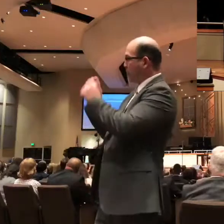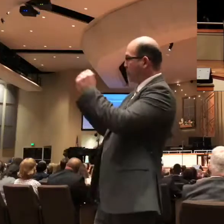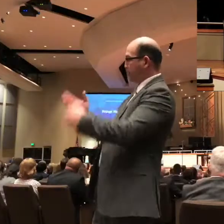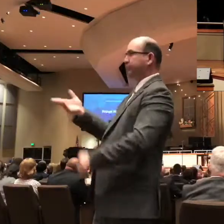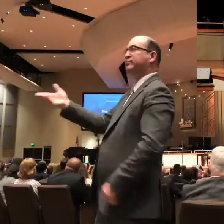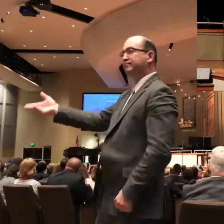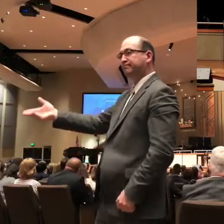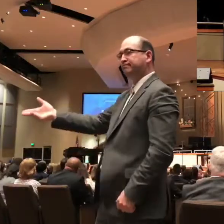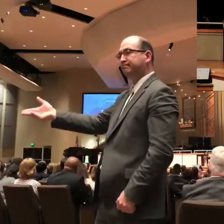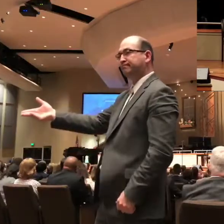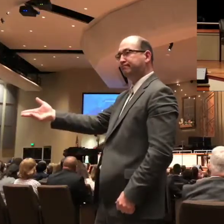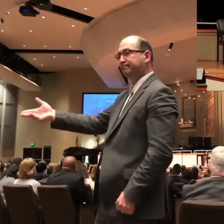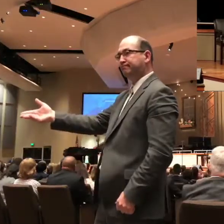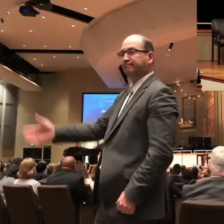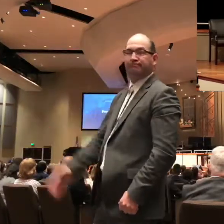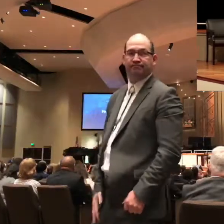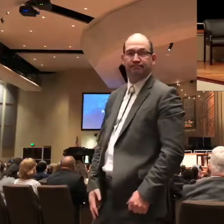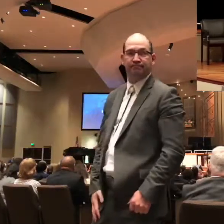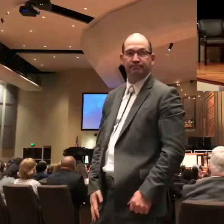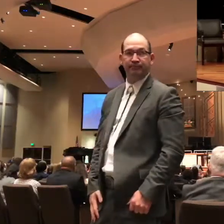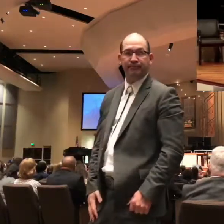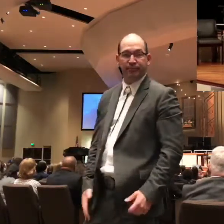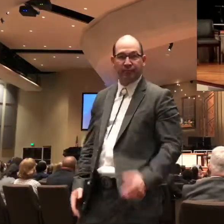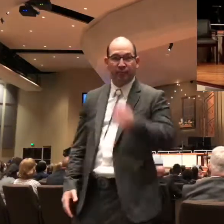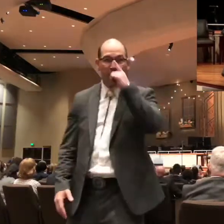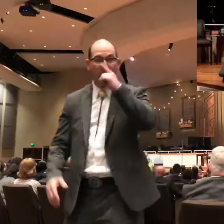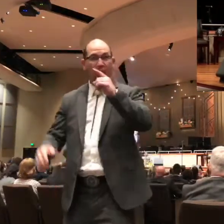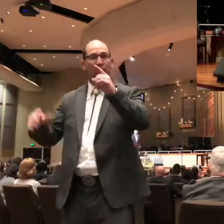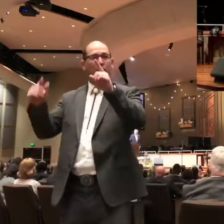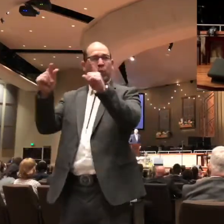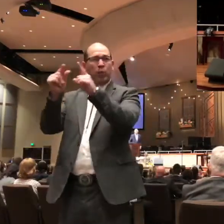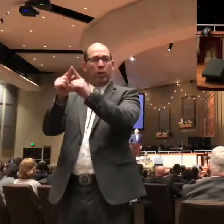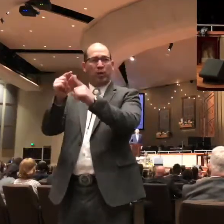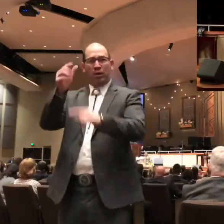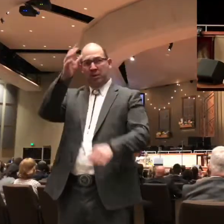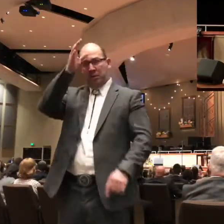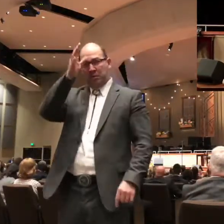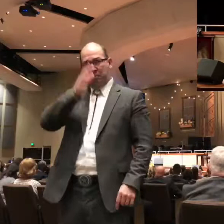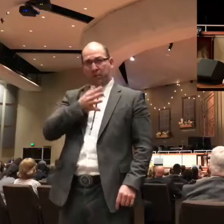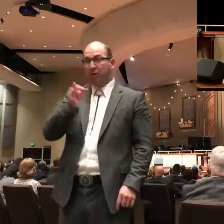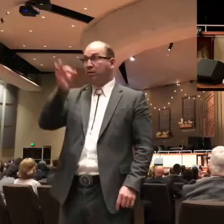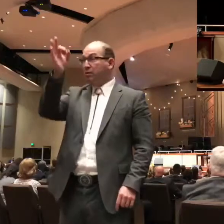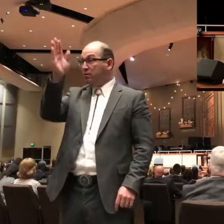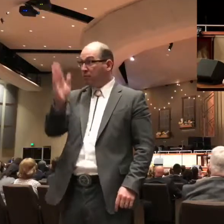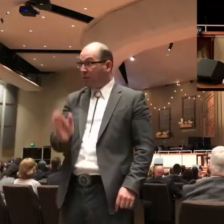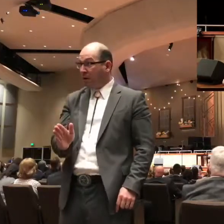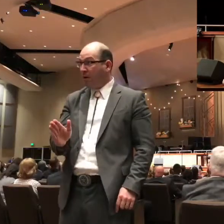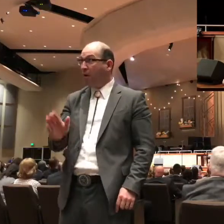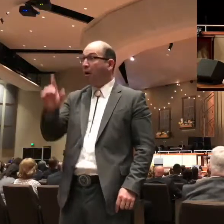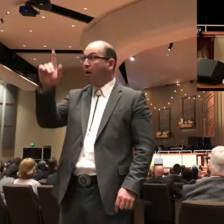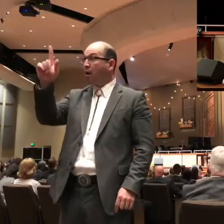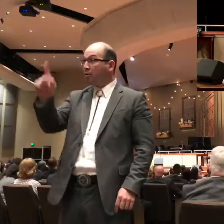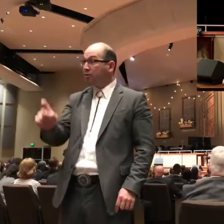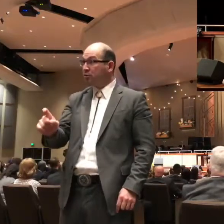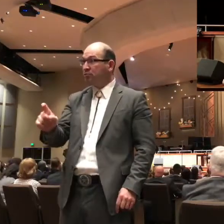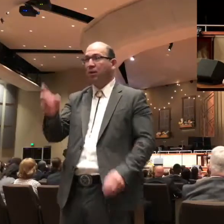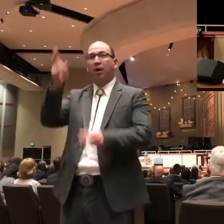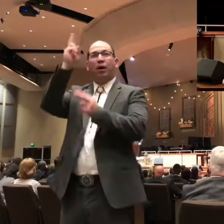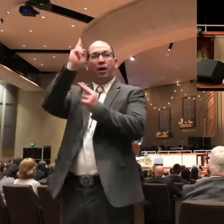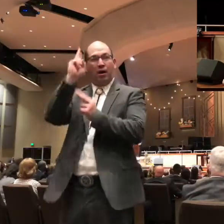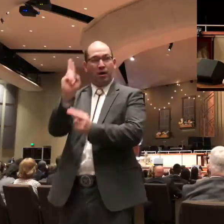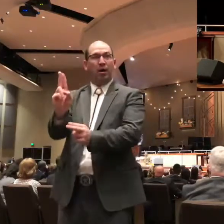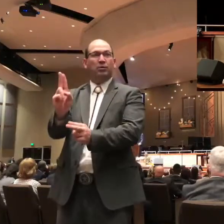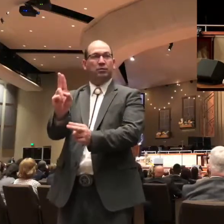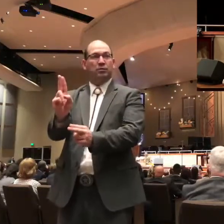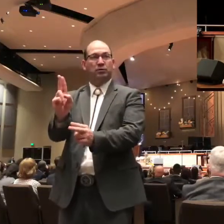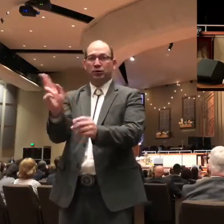Lord. And by the way, that term man of God should not be used lightly. It should be a privileged connotation, and it should